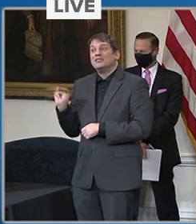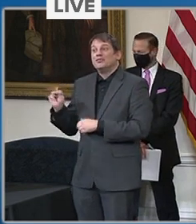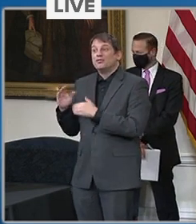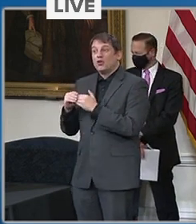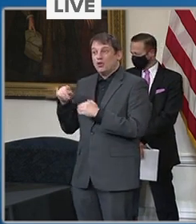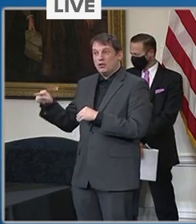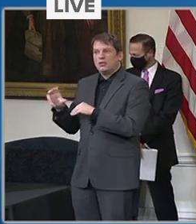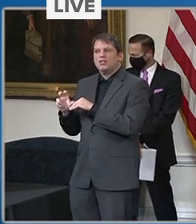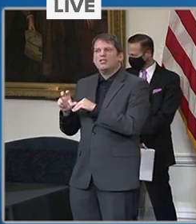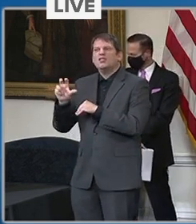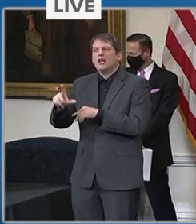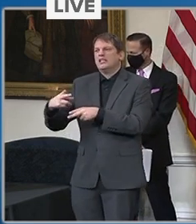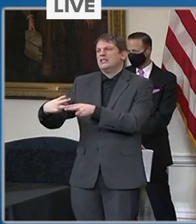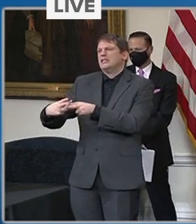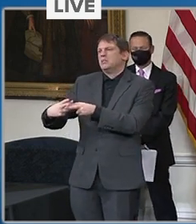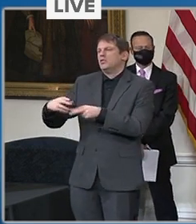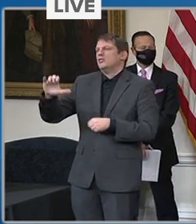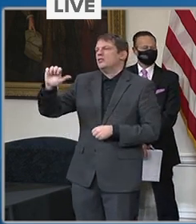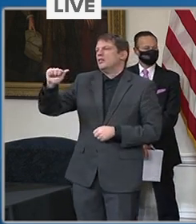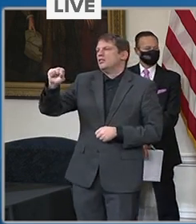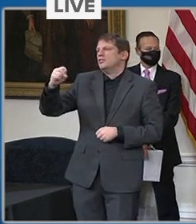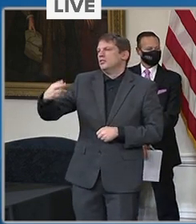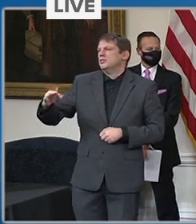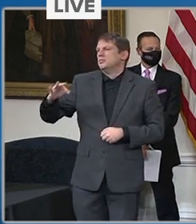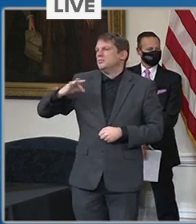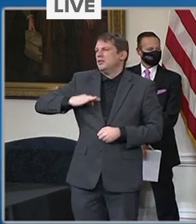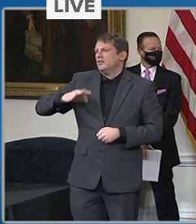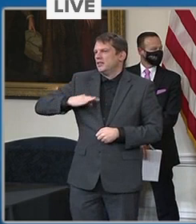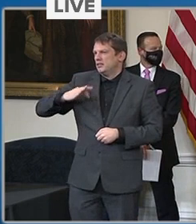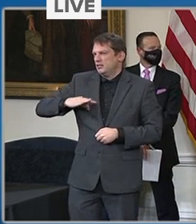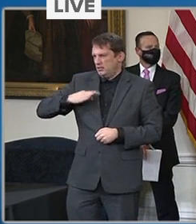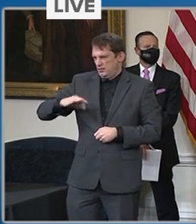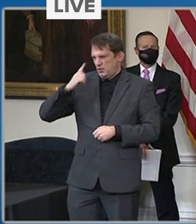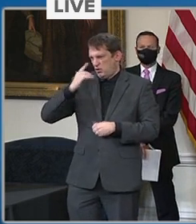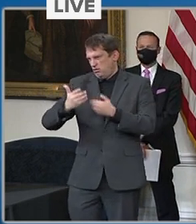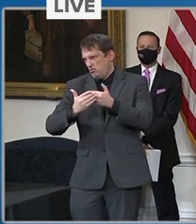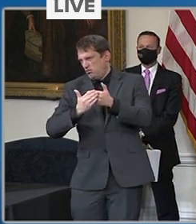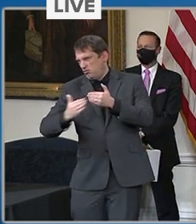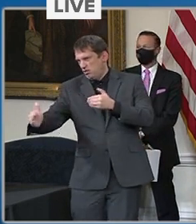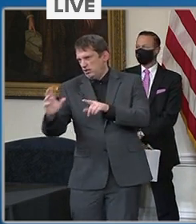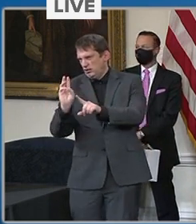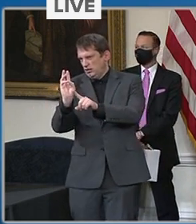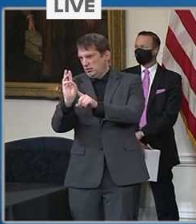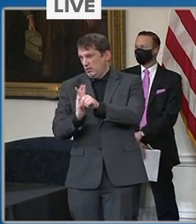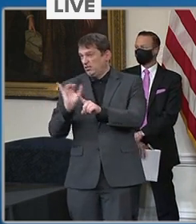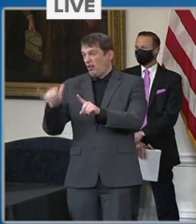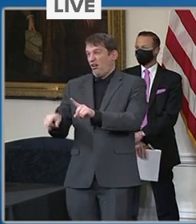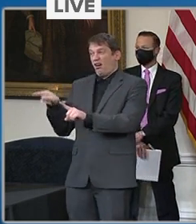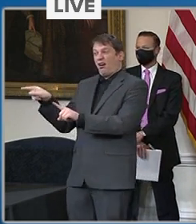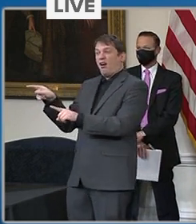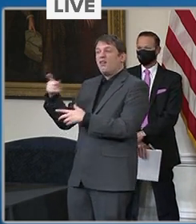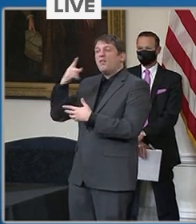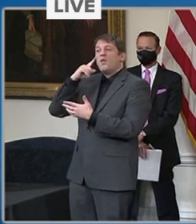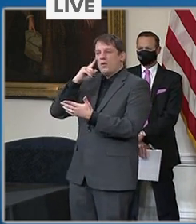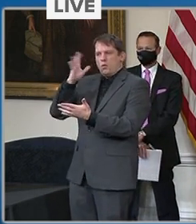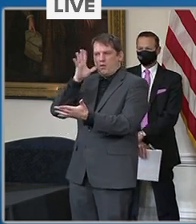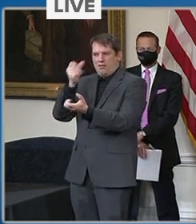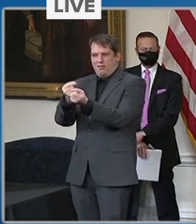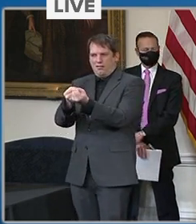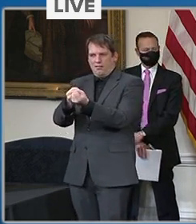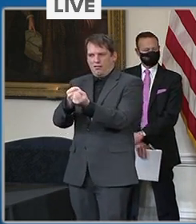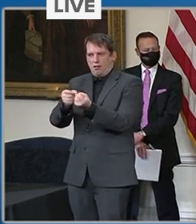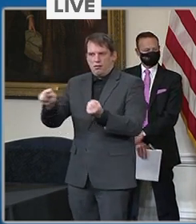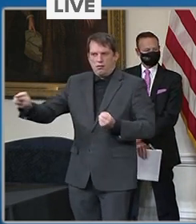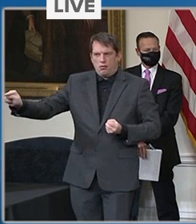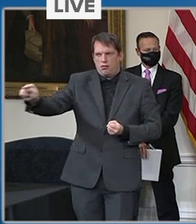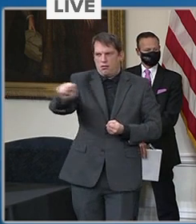benefits over each of the next 6 months. This will help more than 66,000 Maryland families that